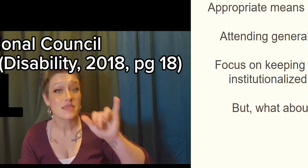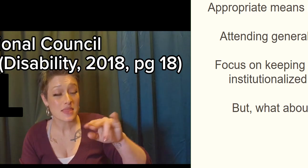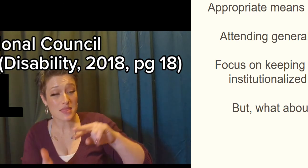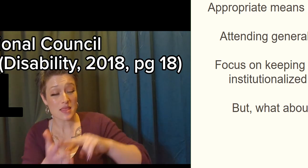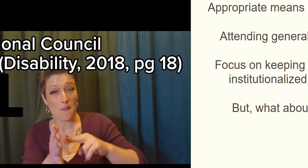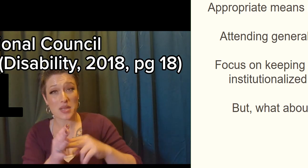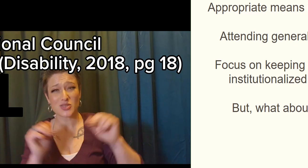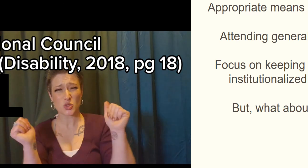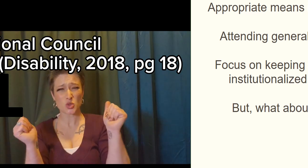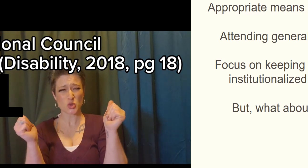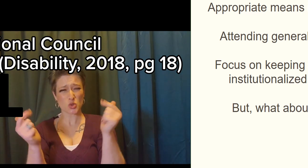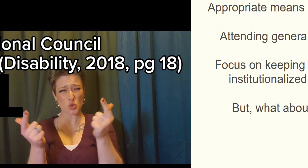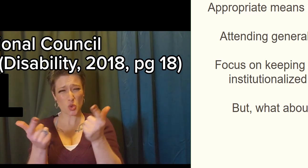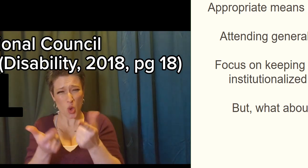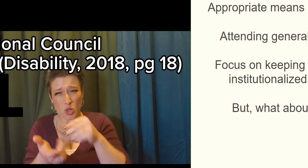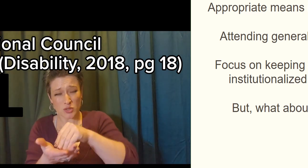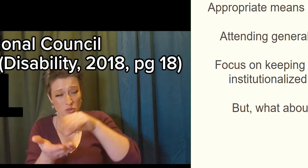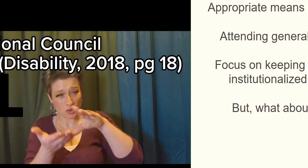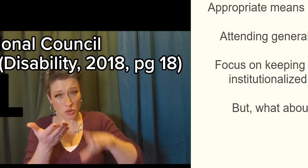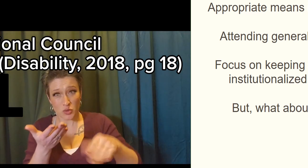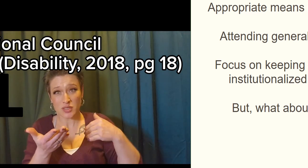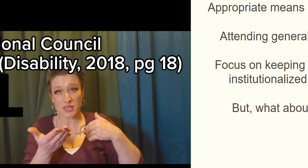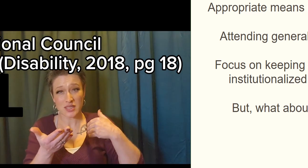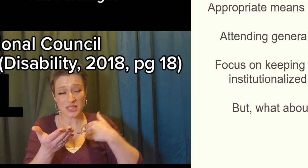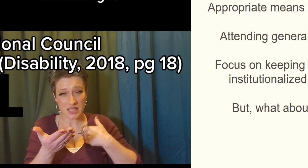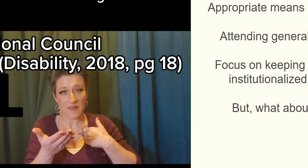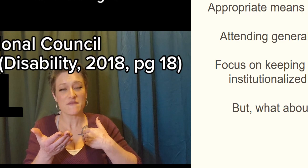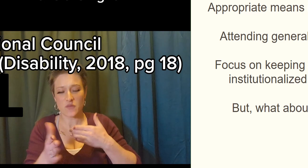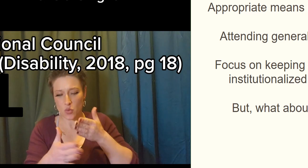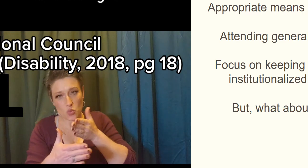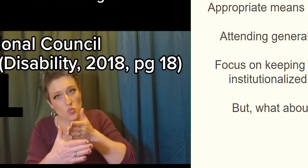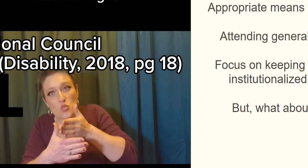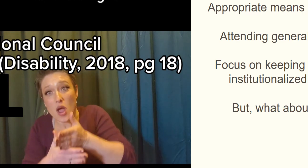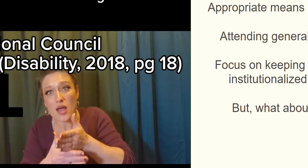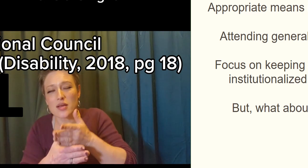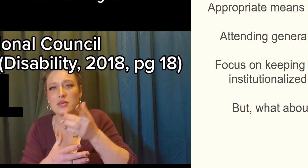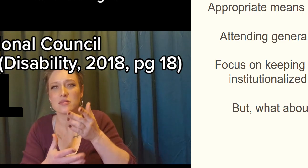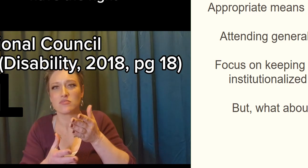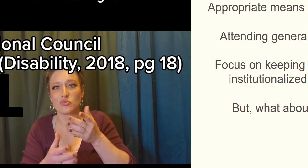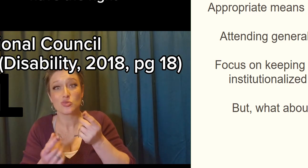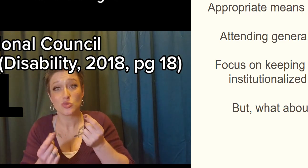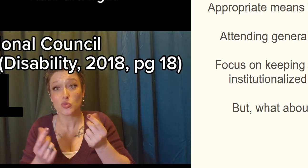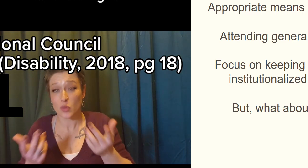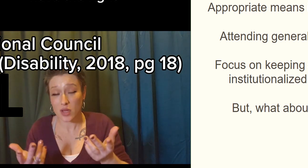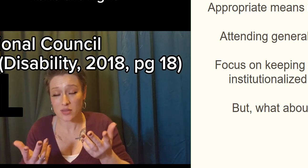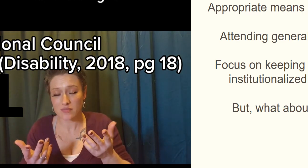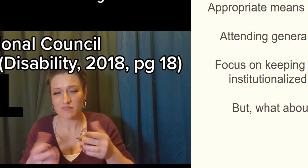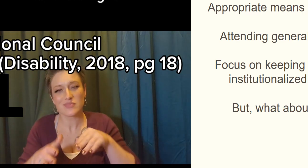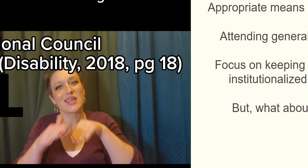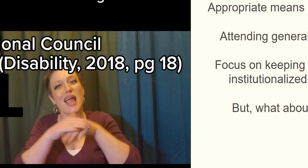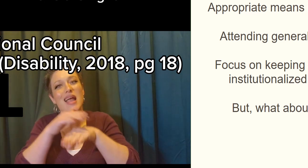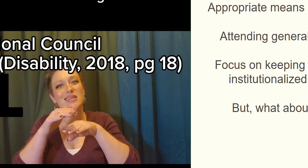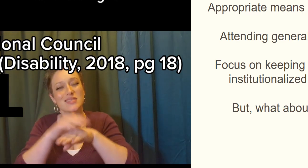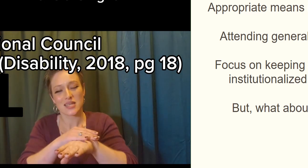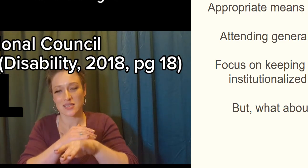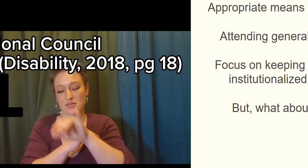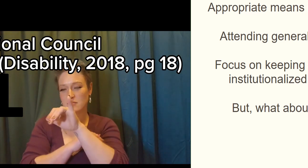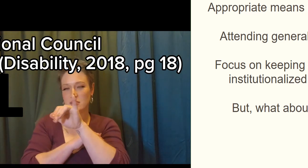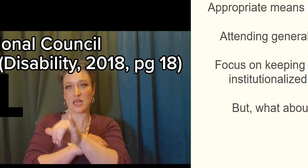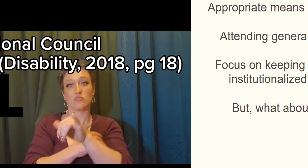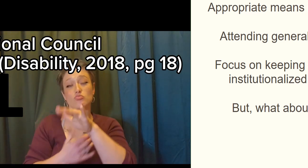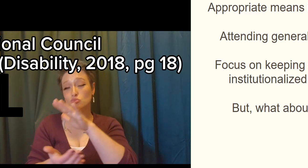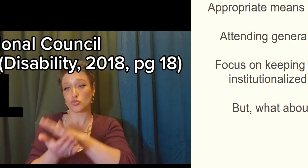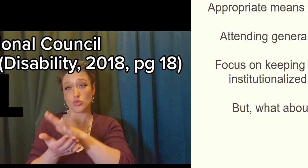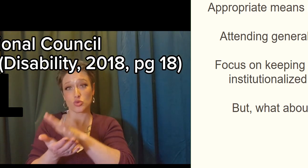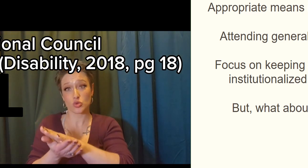Simple, right? Easy. That means that all students have the right to